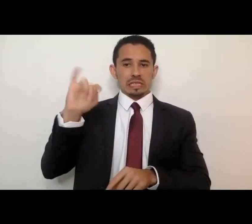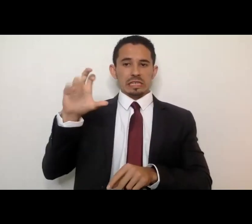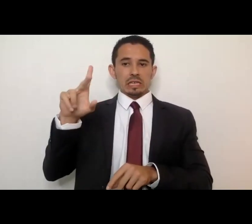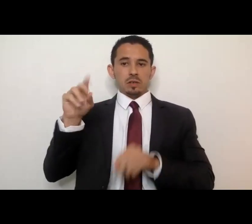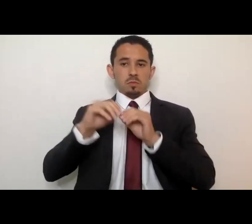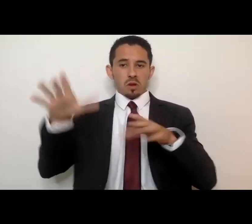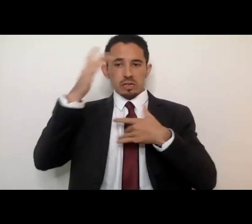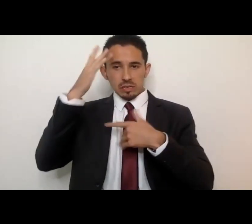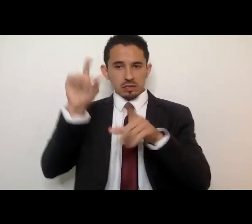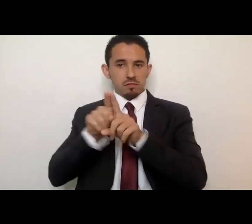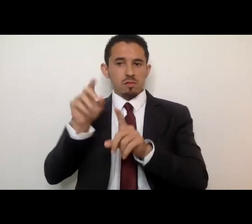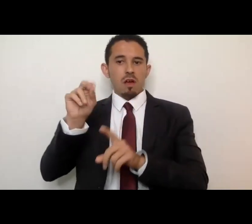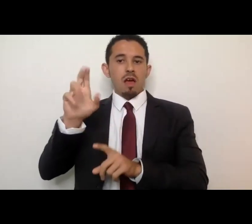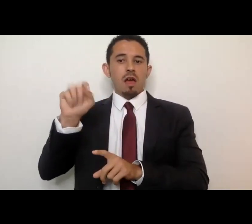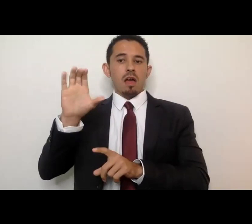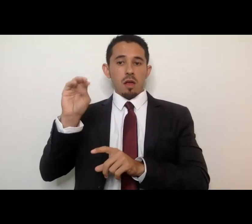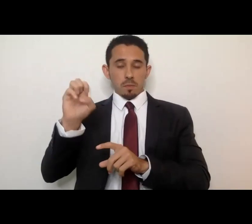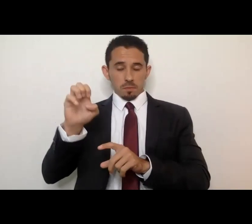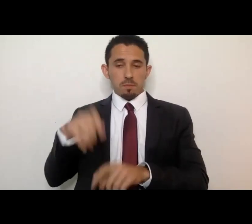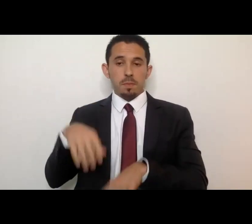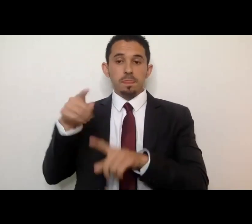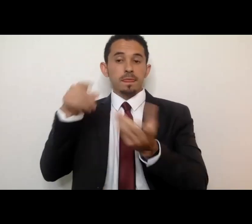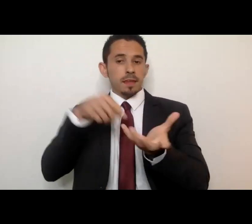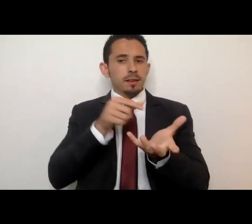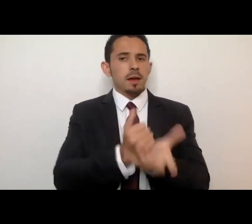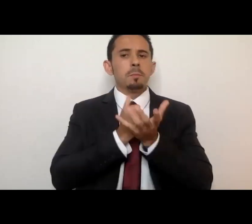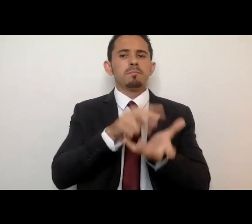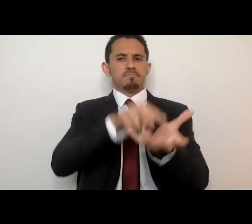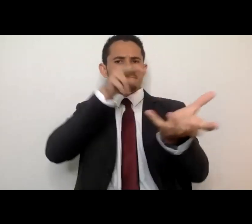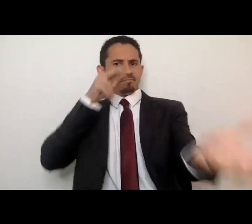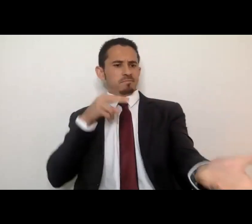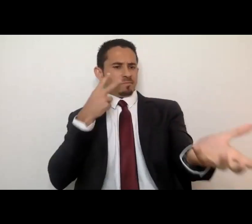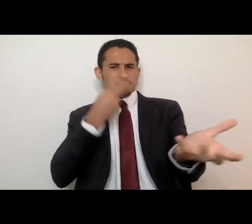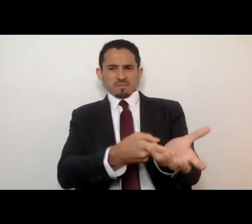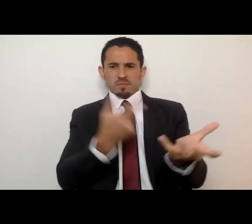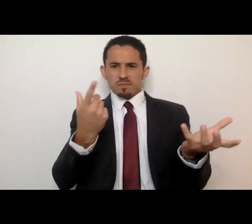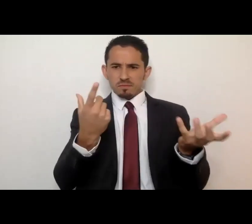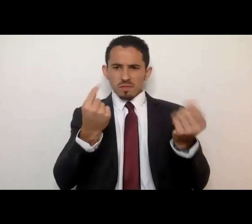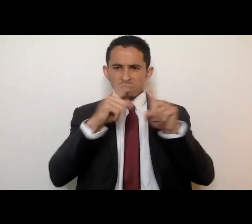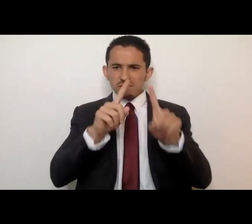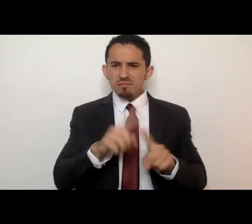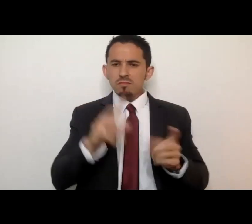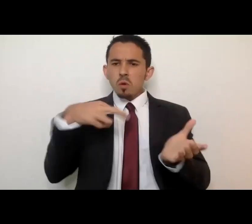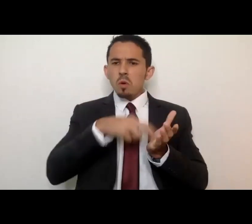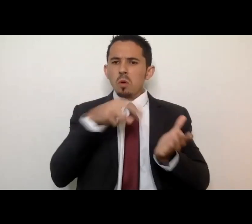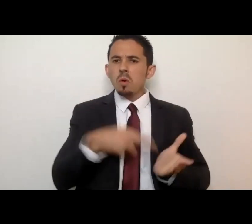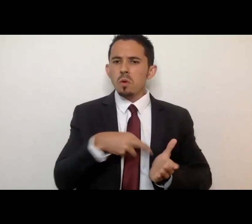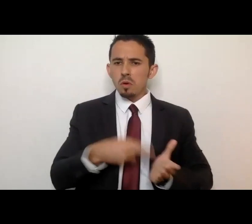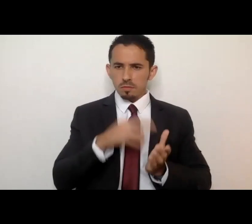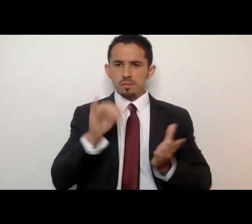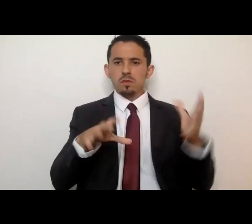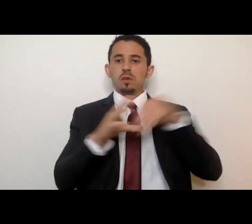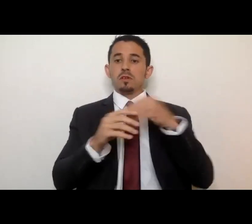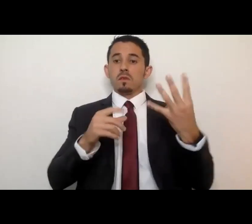be studied. So in this case, I used tick-borne disease as the outcome variable. And this really helped me take a step back to